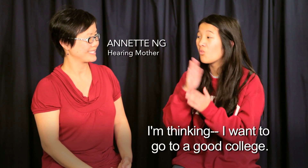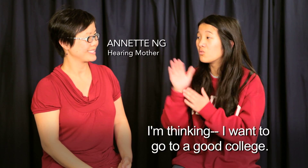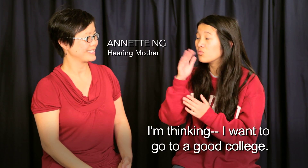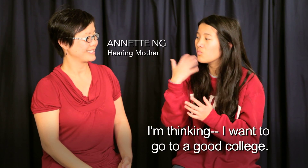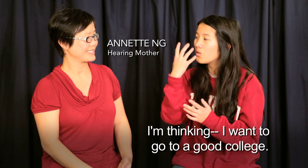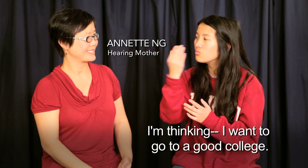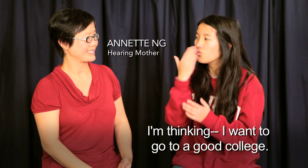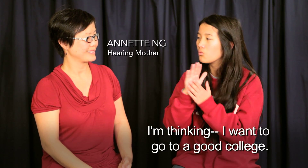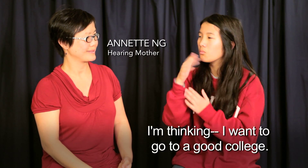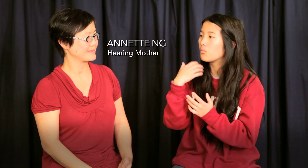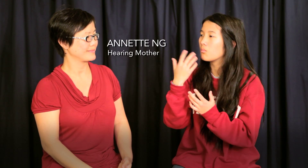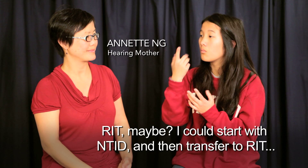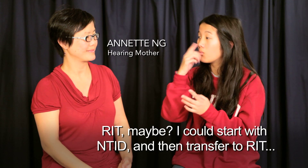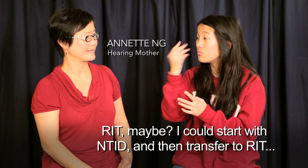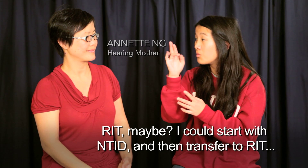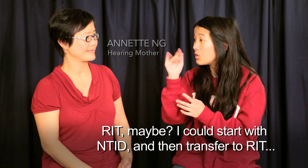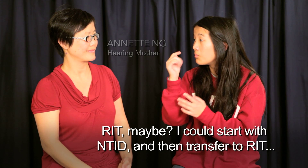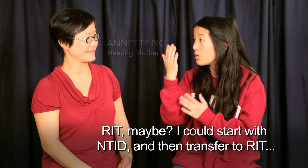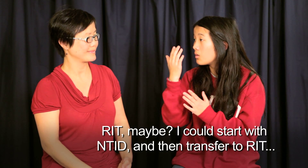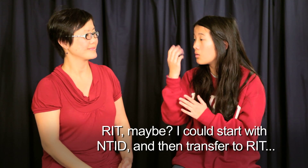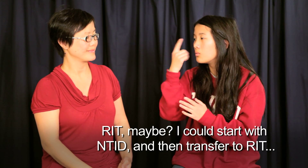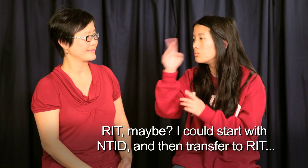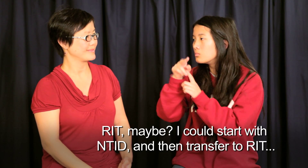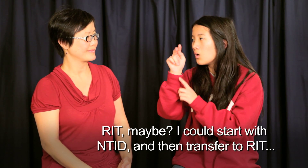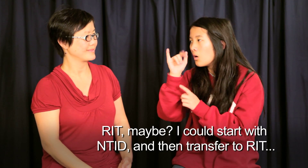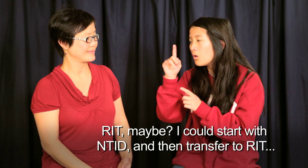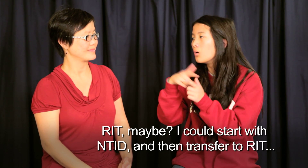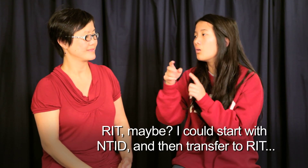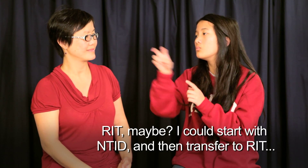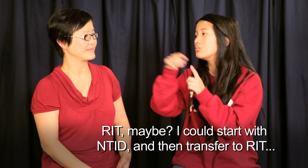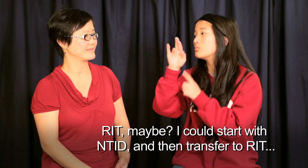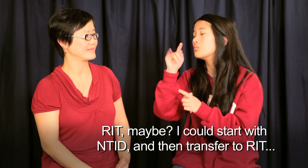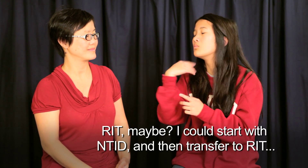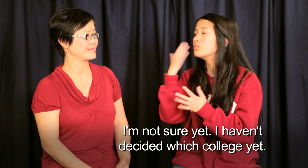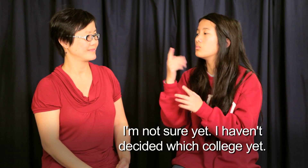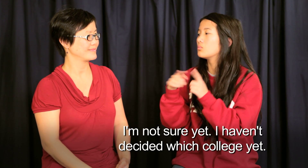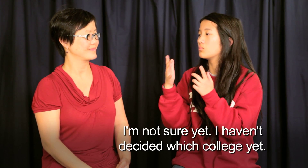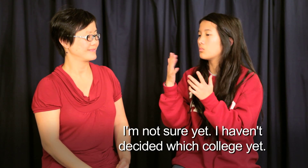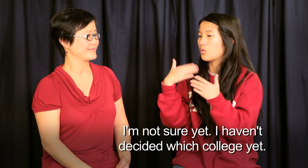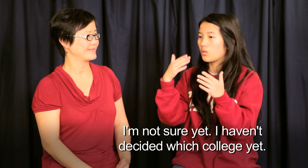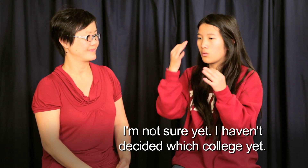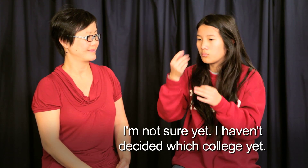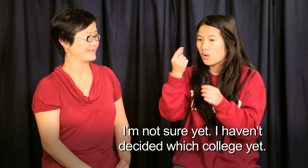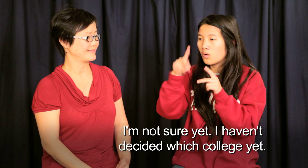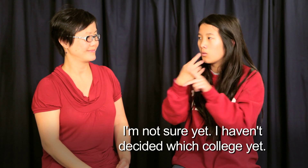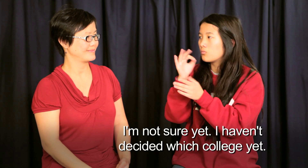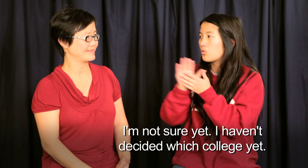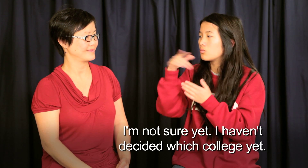college. RIT maybe? I could start with NTID and then transfer to RIT. I'm not sure yet. I haven't decided